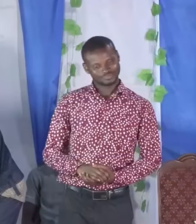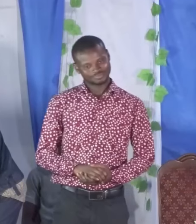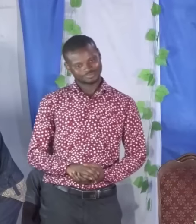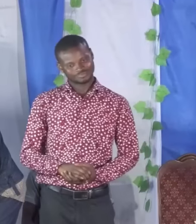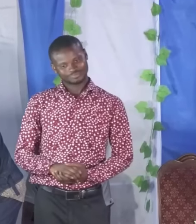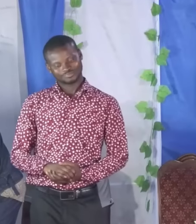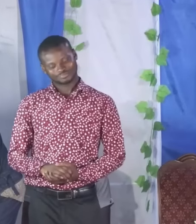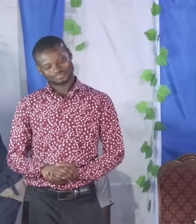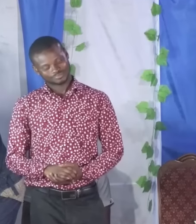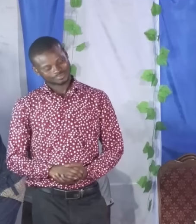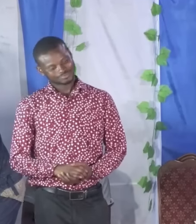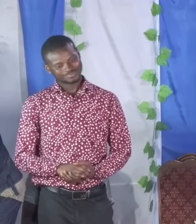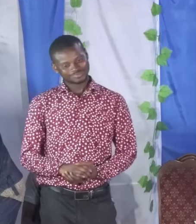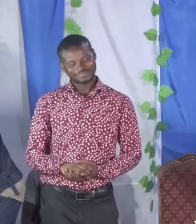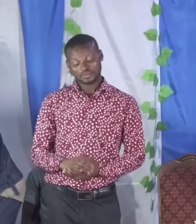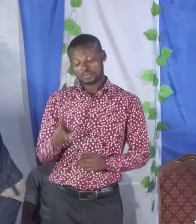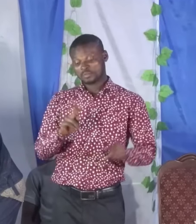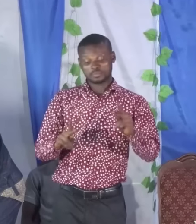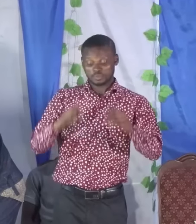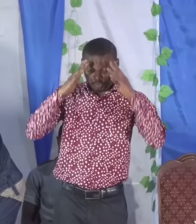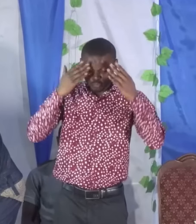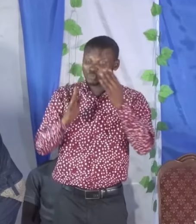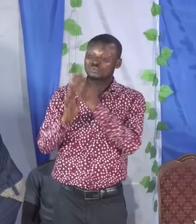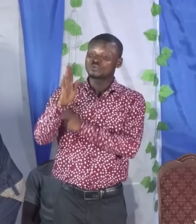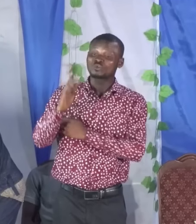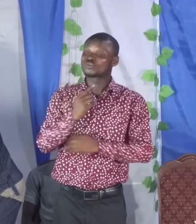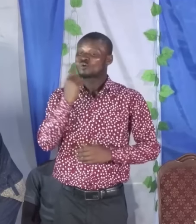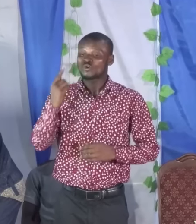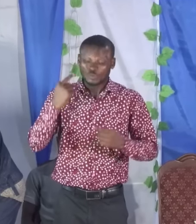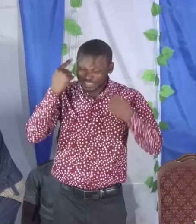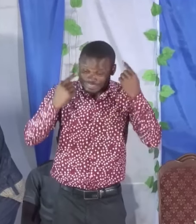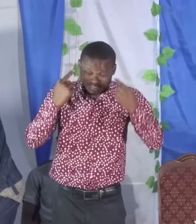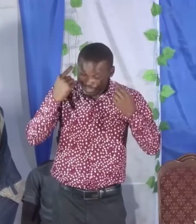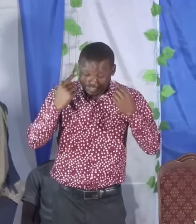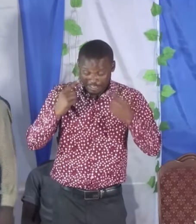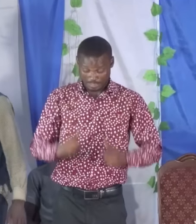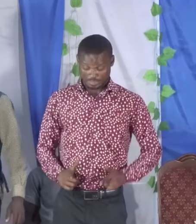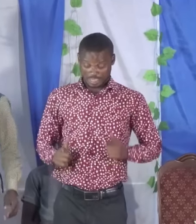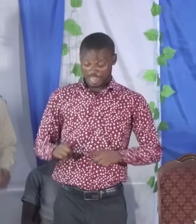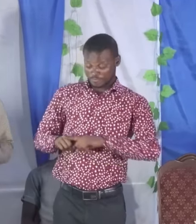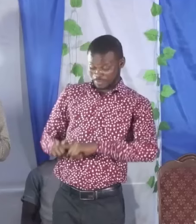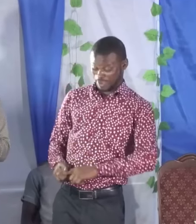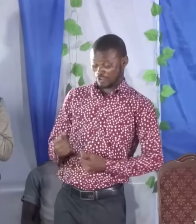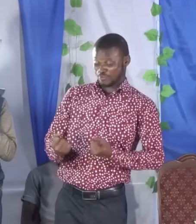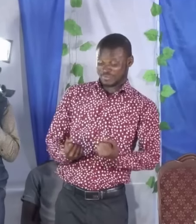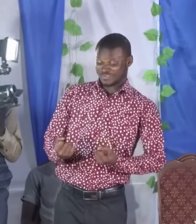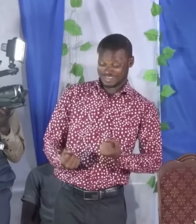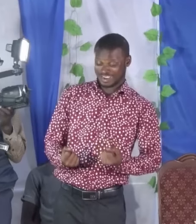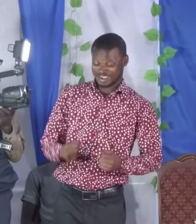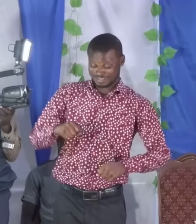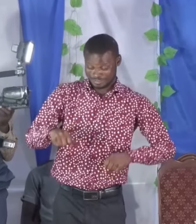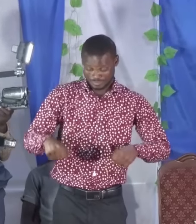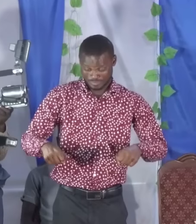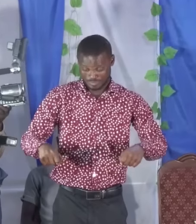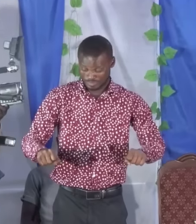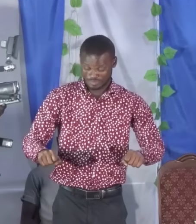no. Na abra abo nyina ni kiosk no. Na abra abo nyina ni taxi no. Na abra abo nyina bobo ya. And yet,